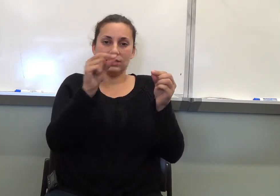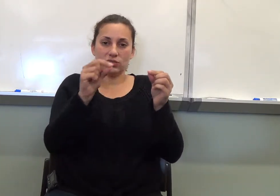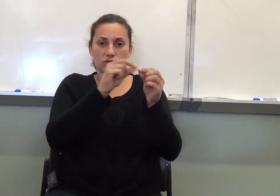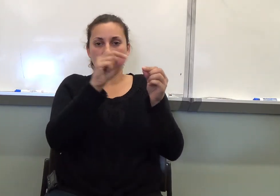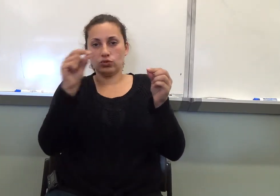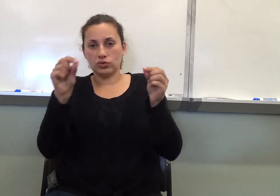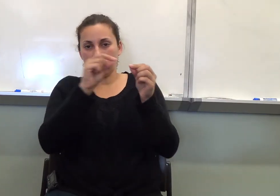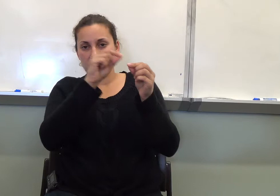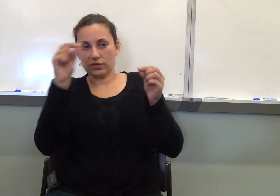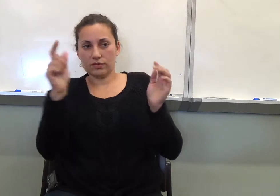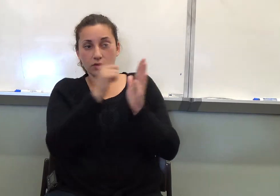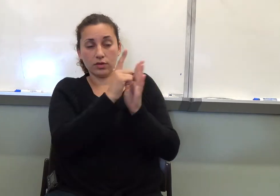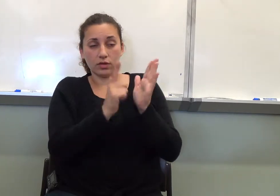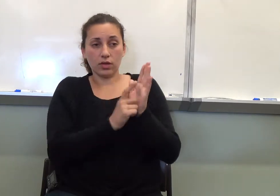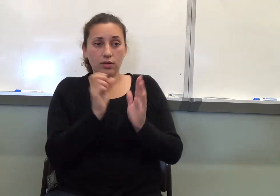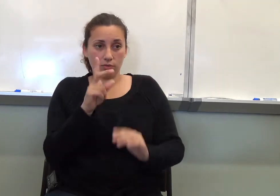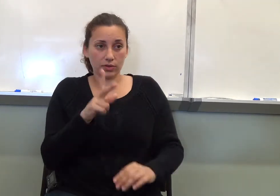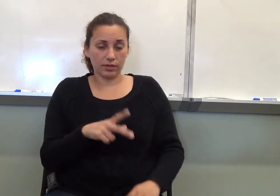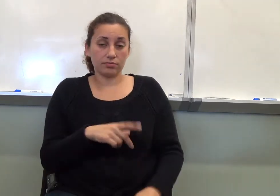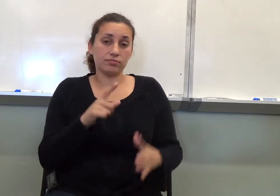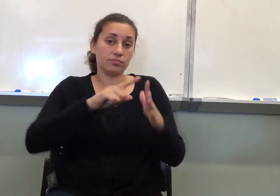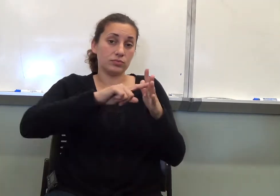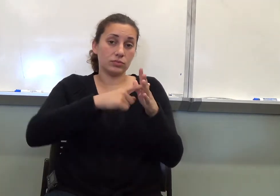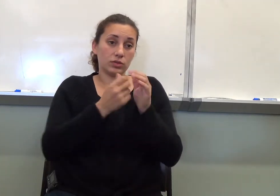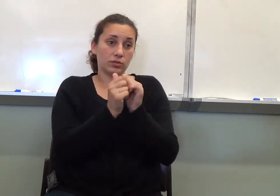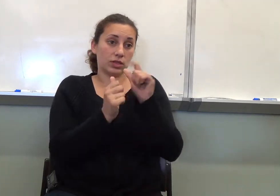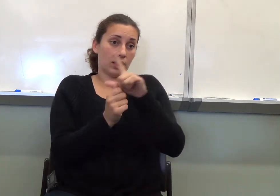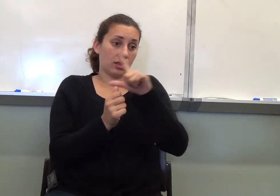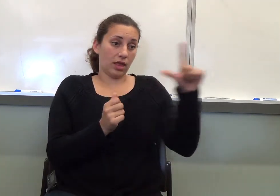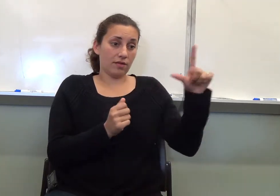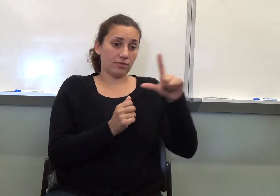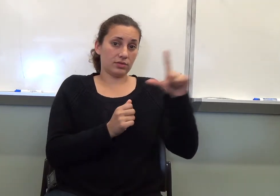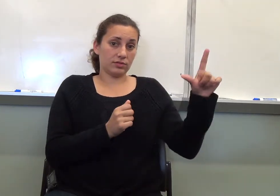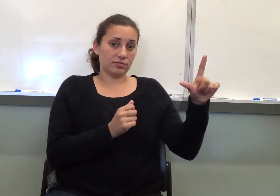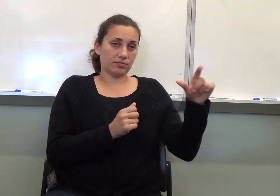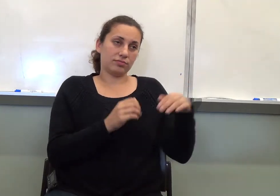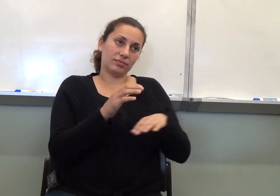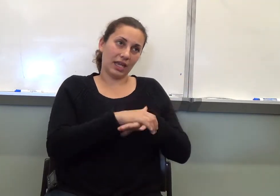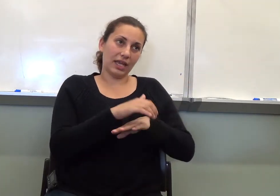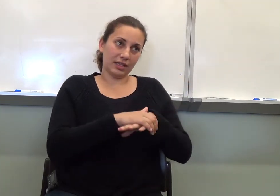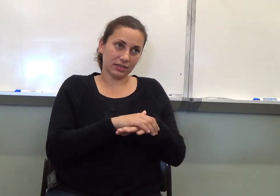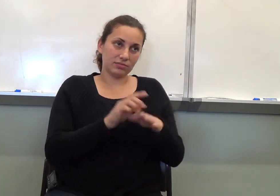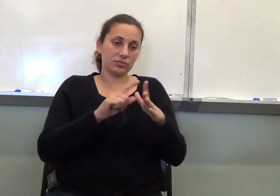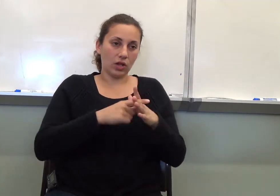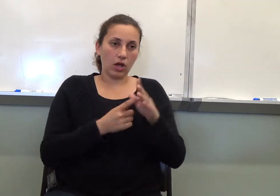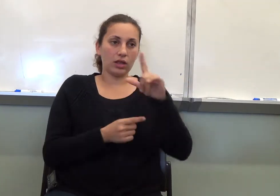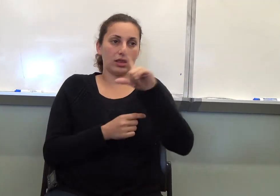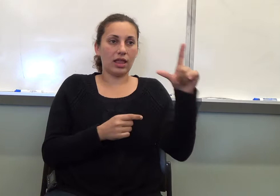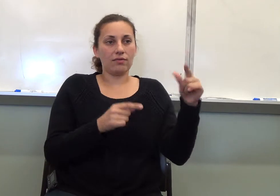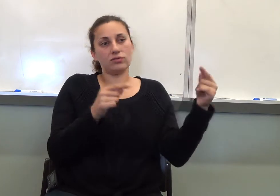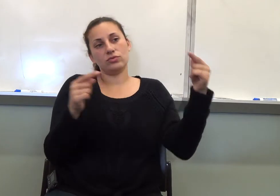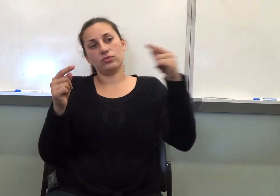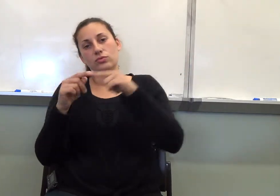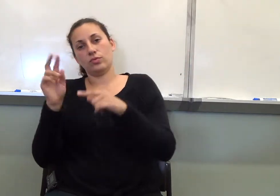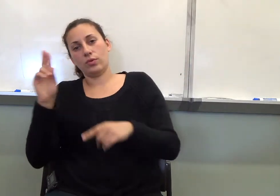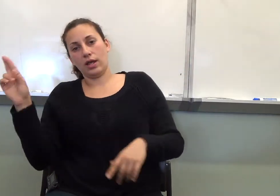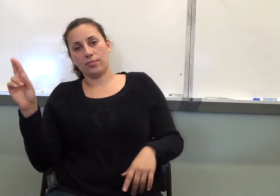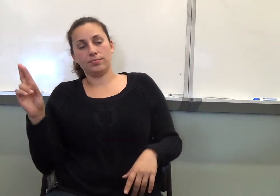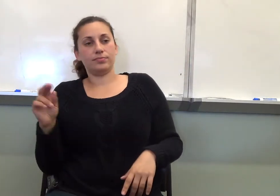Okay? So let's start with the left-hand one here, just because in English we go left to right. All right. I've got a -2